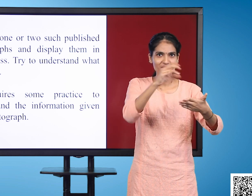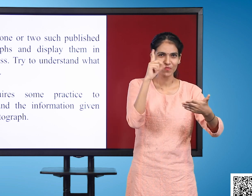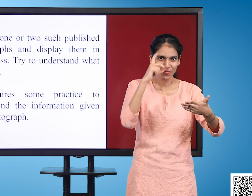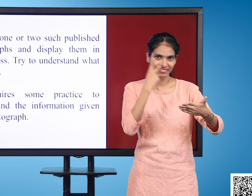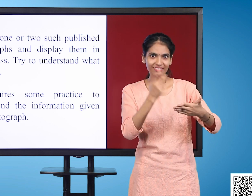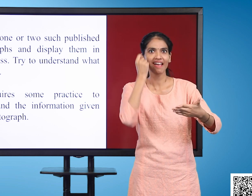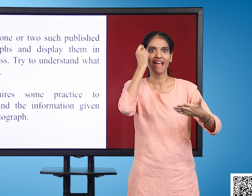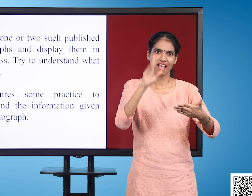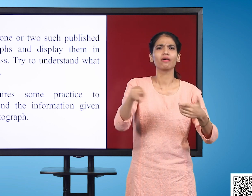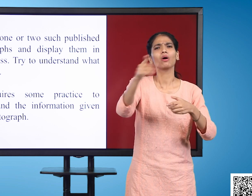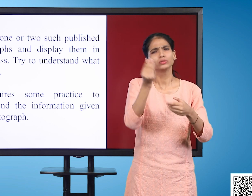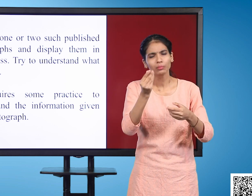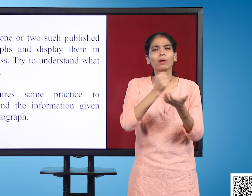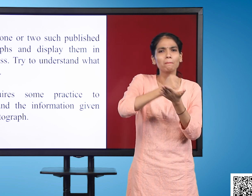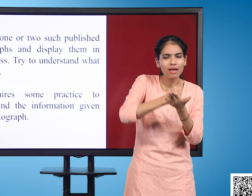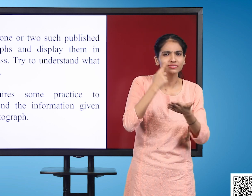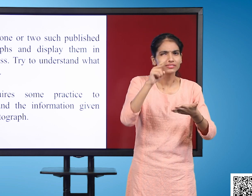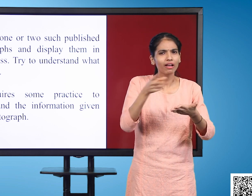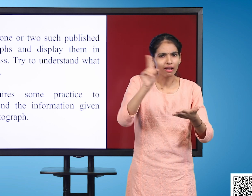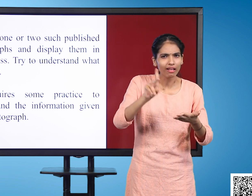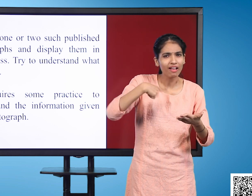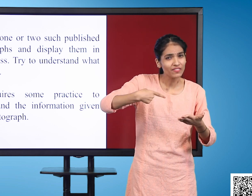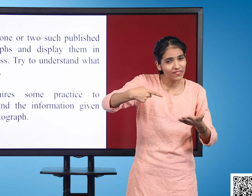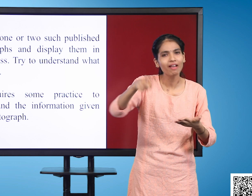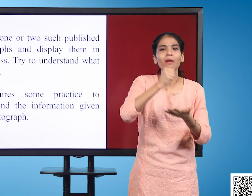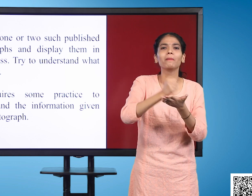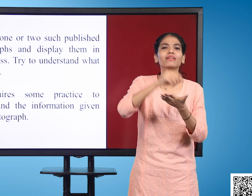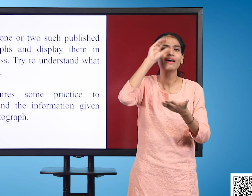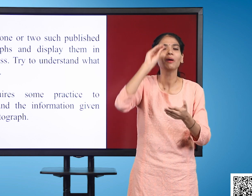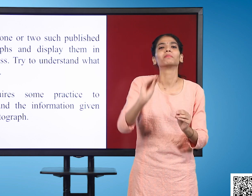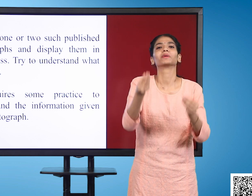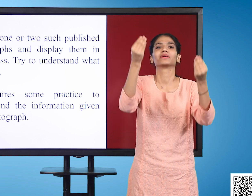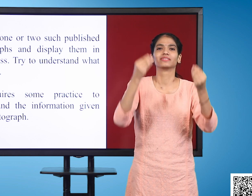It requires some practice to understand the information given by a pictograph.